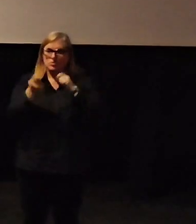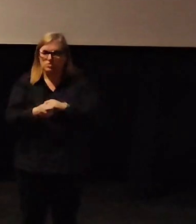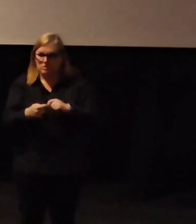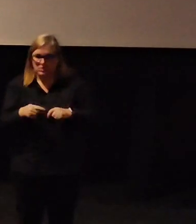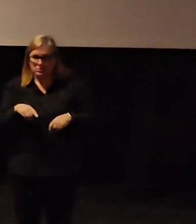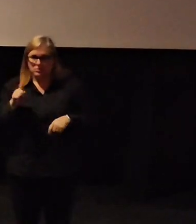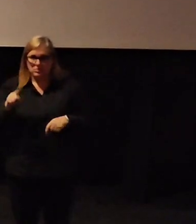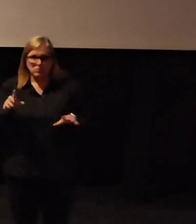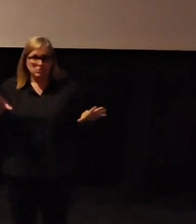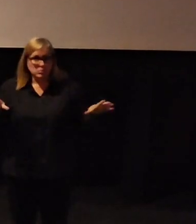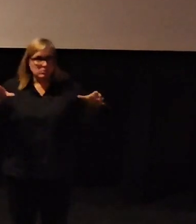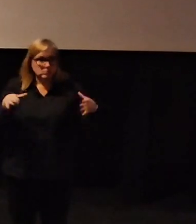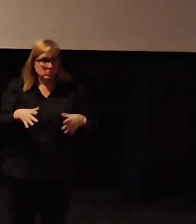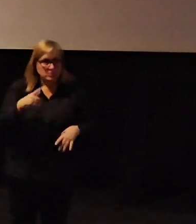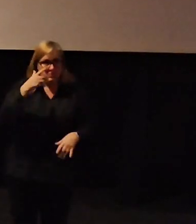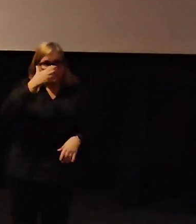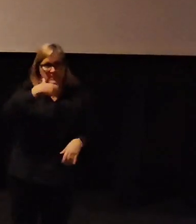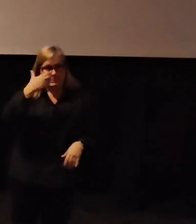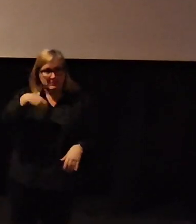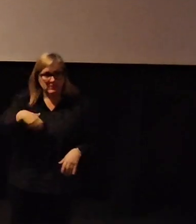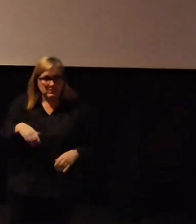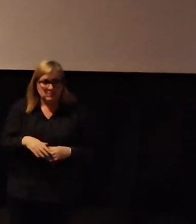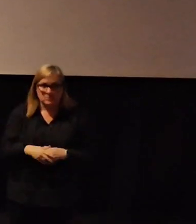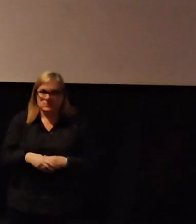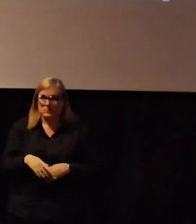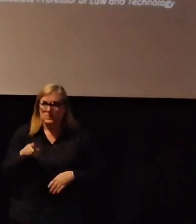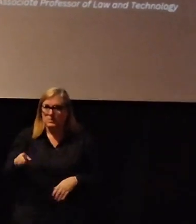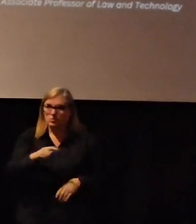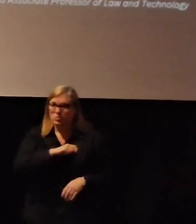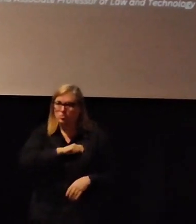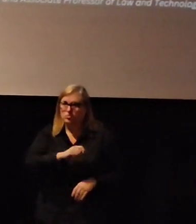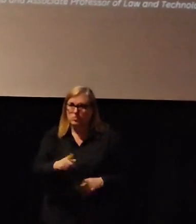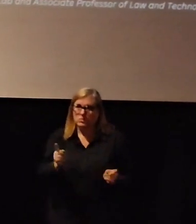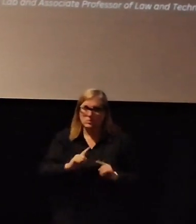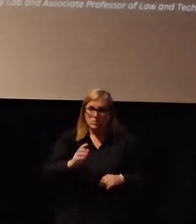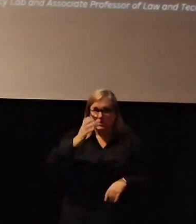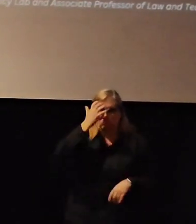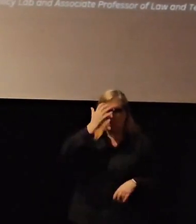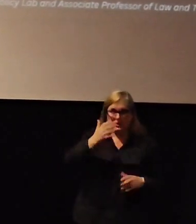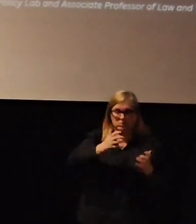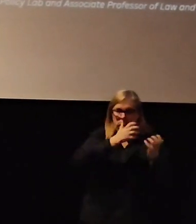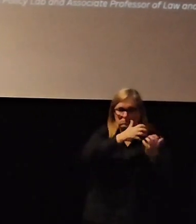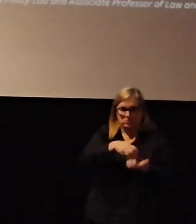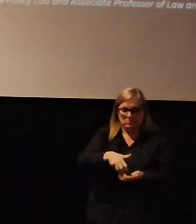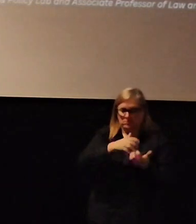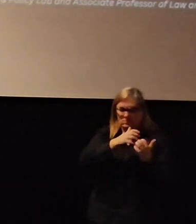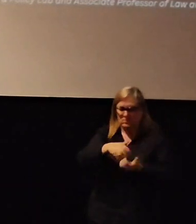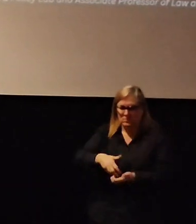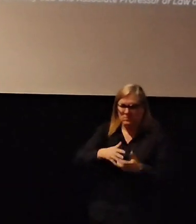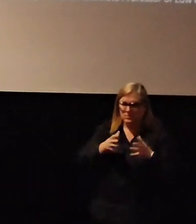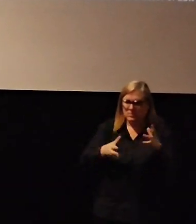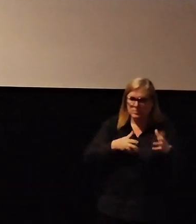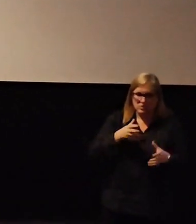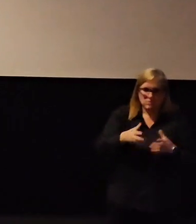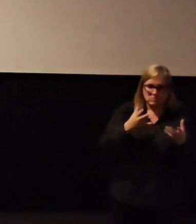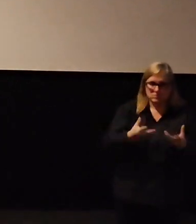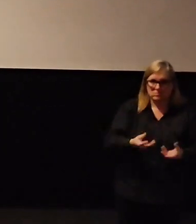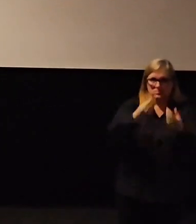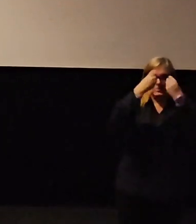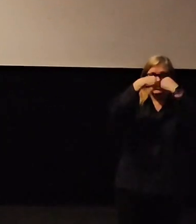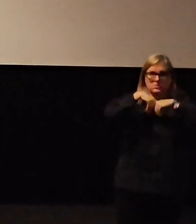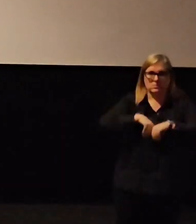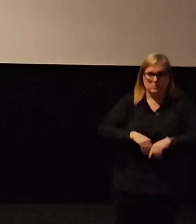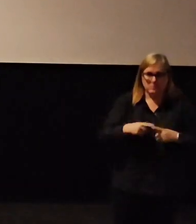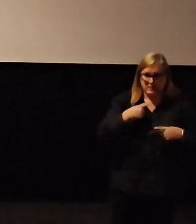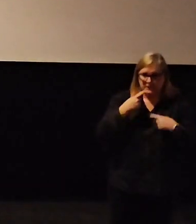person, to trust this human brain as a processing machine of information, and not just